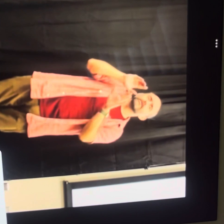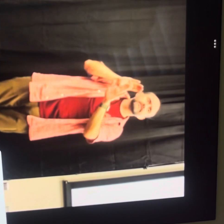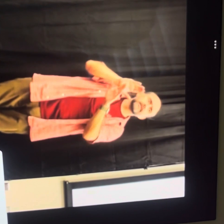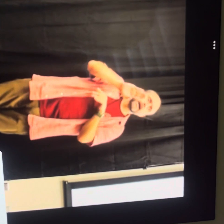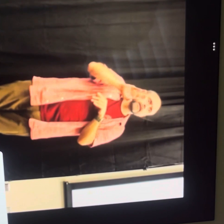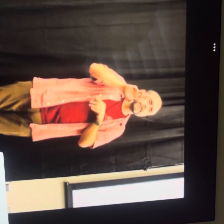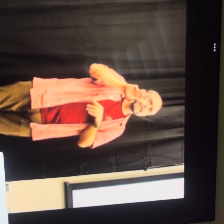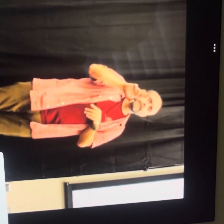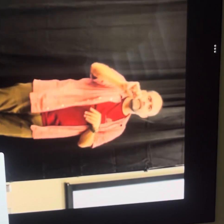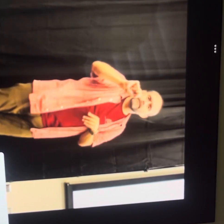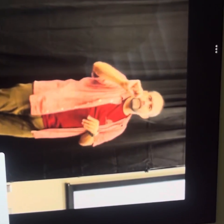depicting.